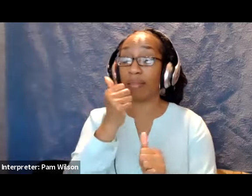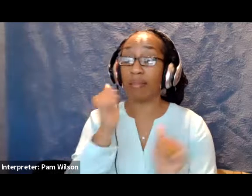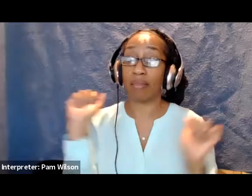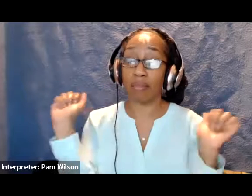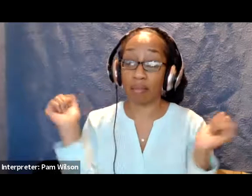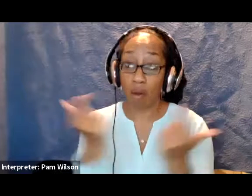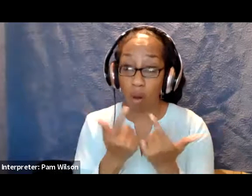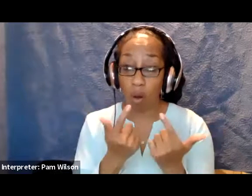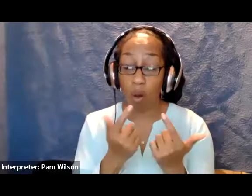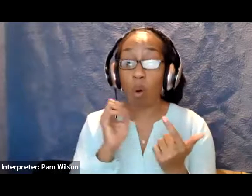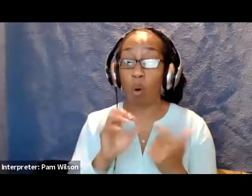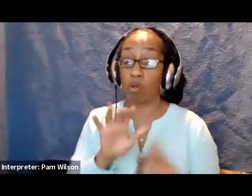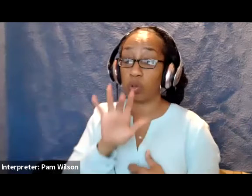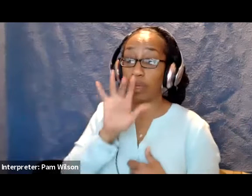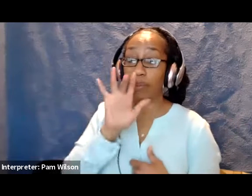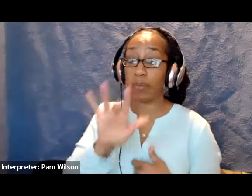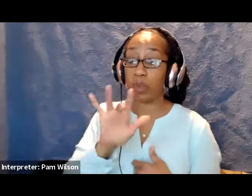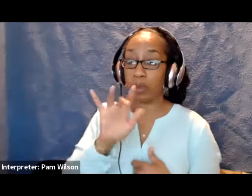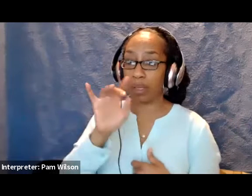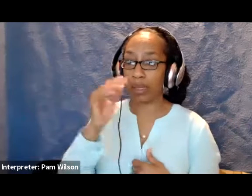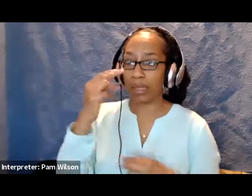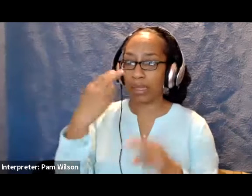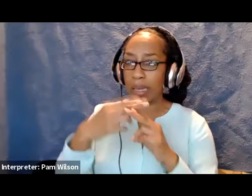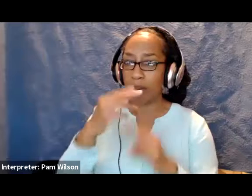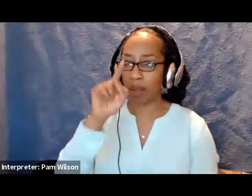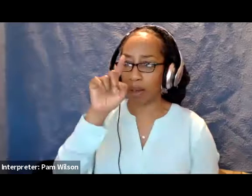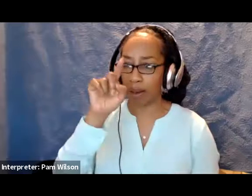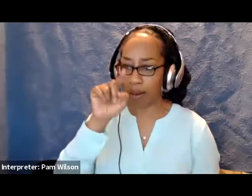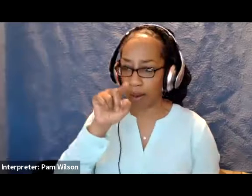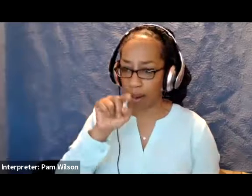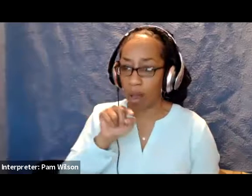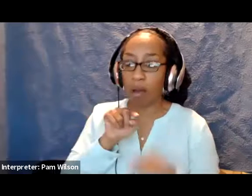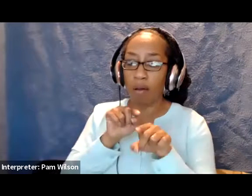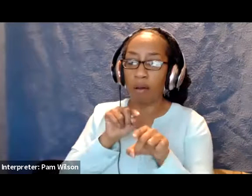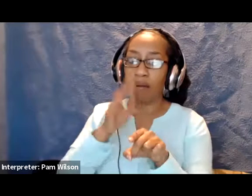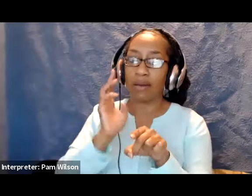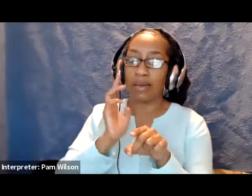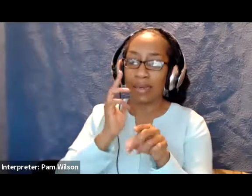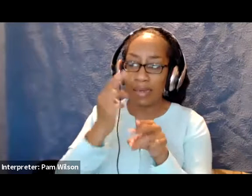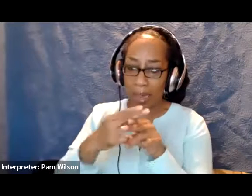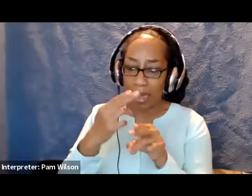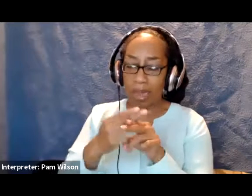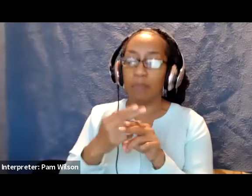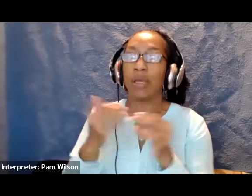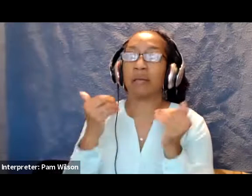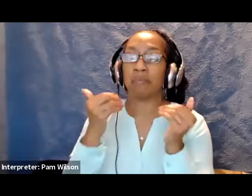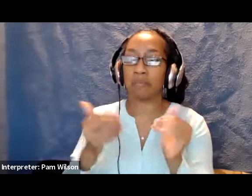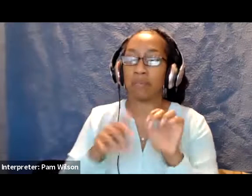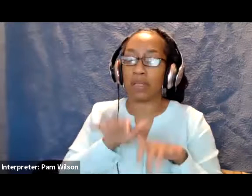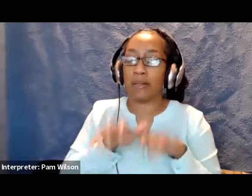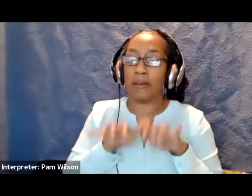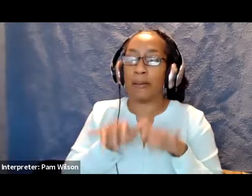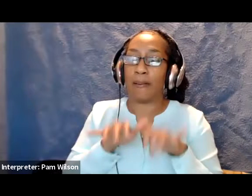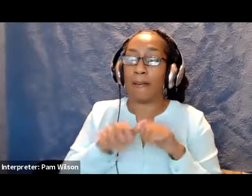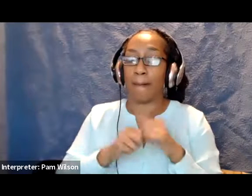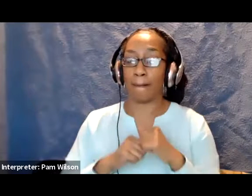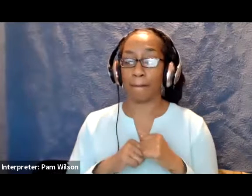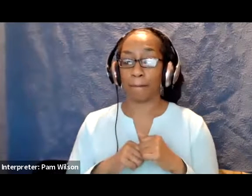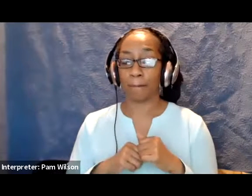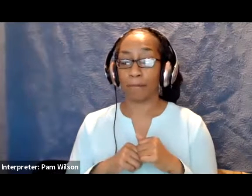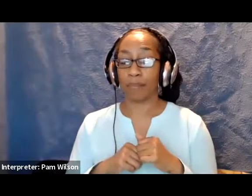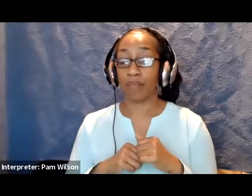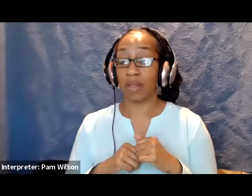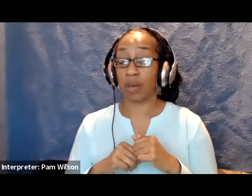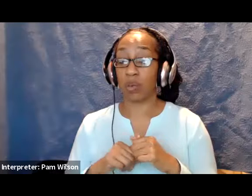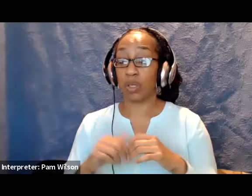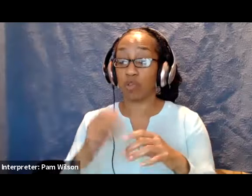an individual, and you want to type your message here. Now, when new chat messages are sent to you